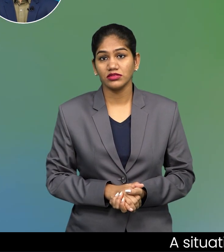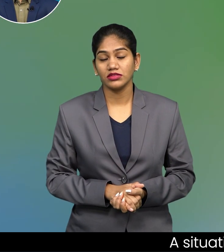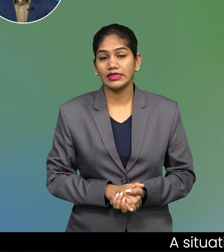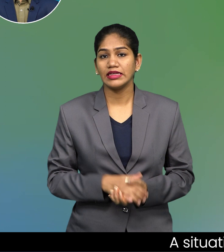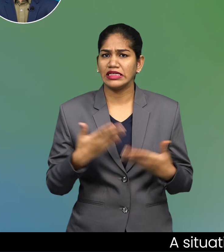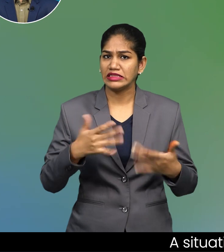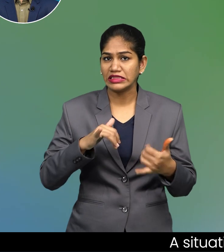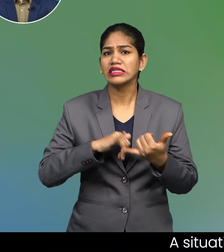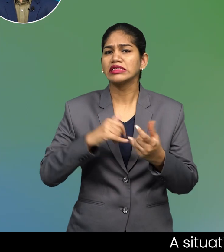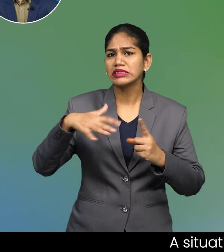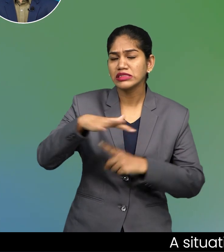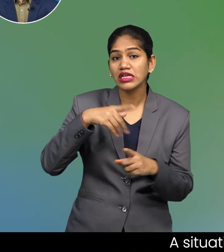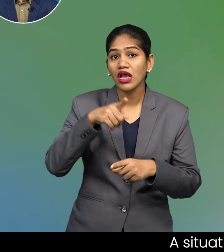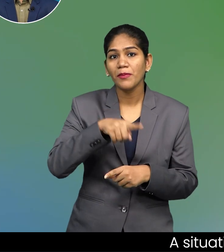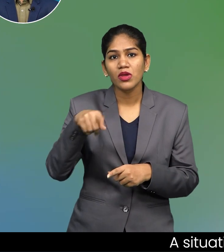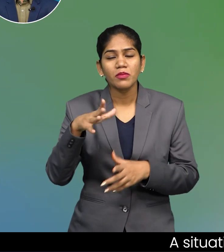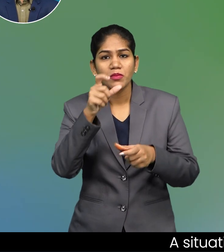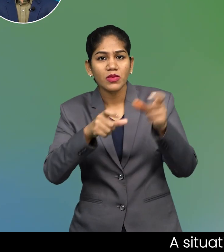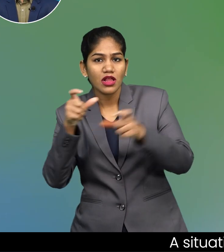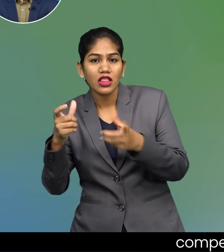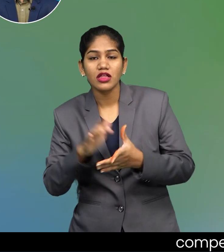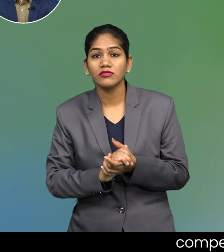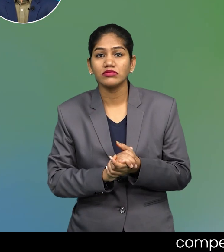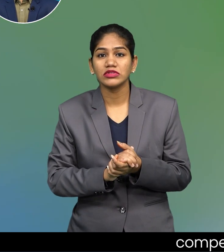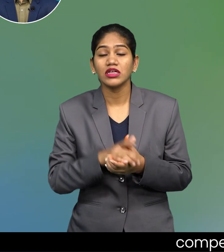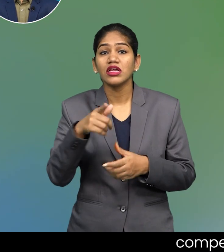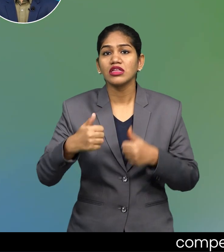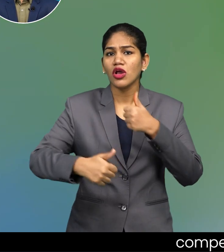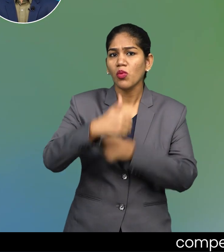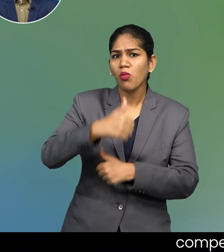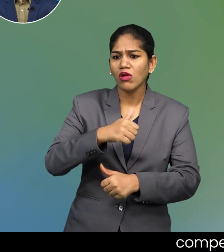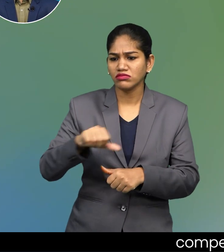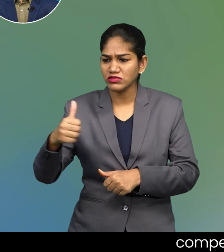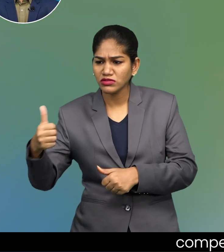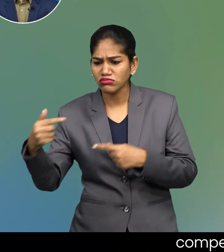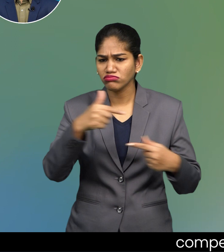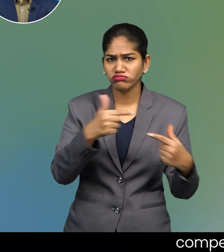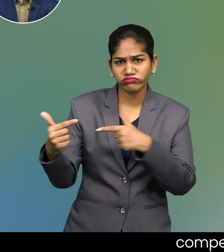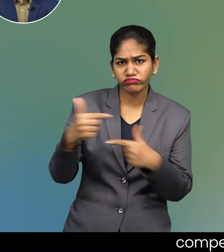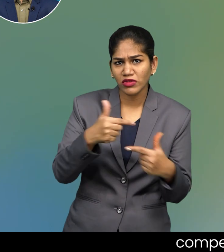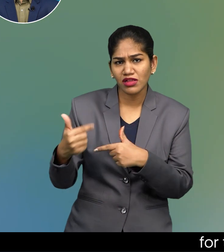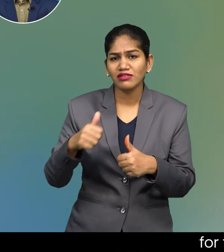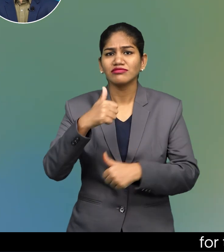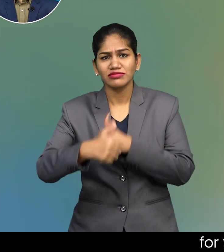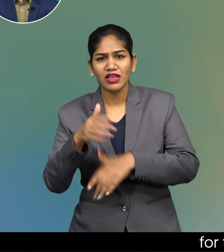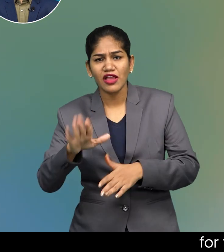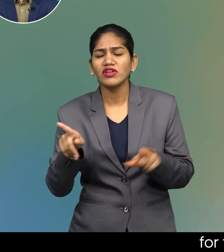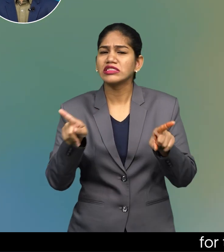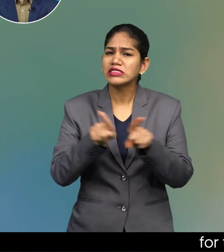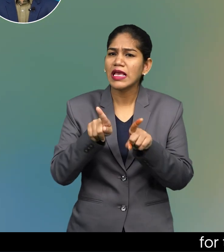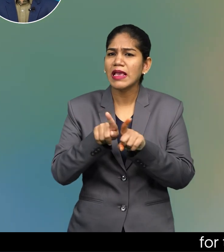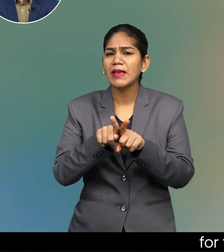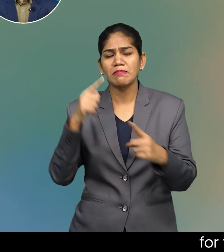a situation in which people compete with each other for the same